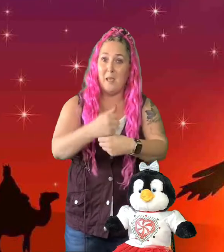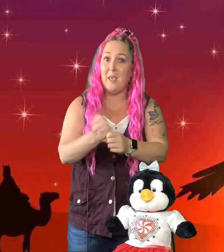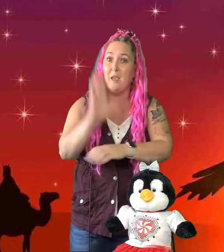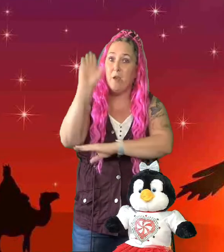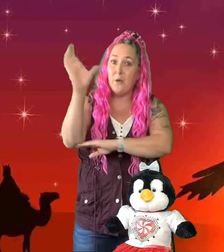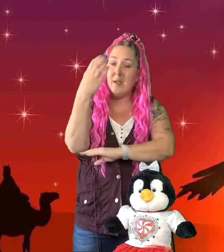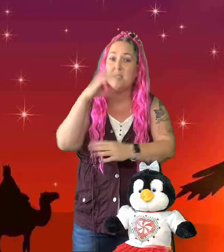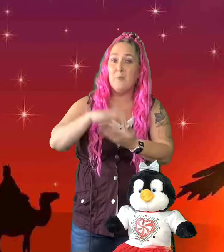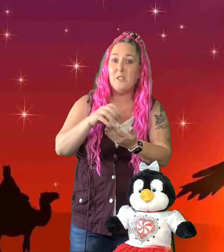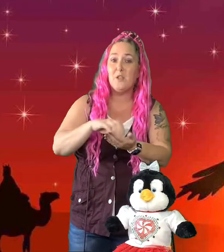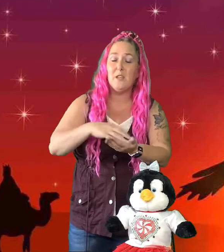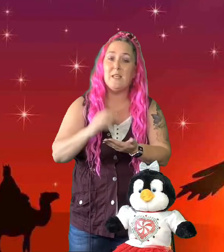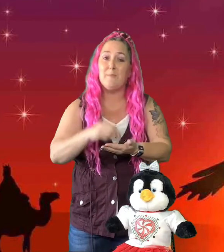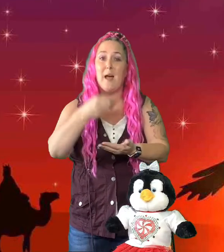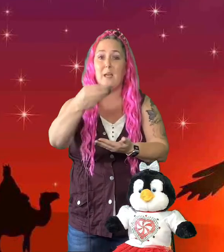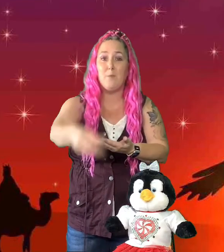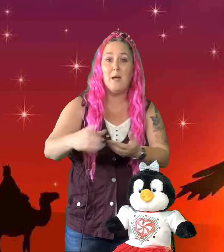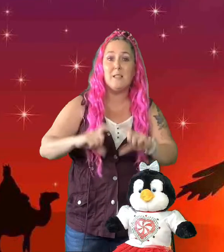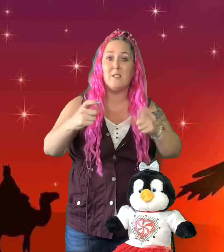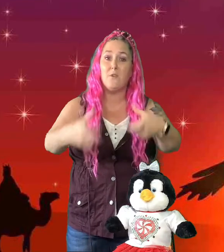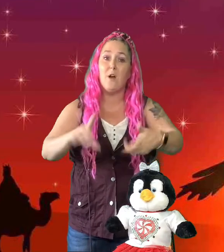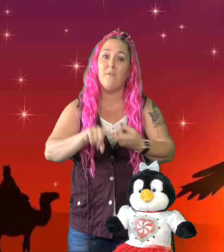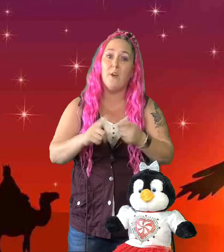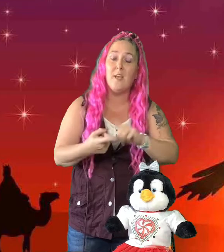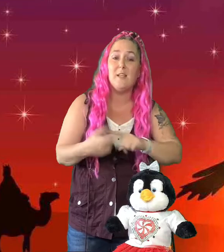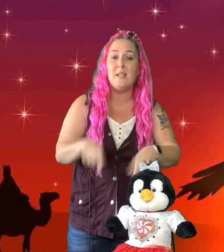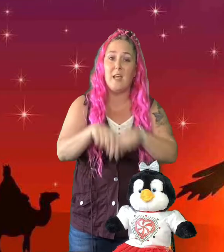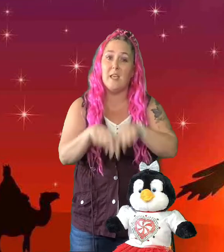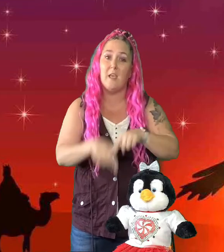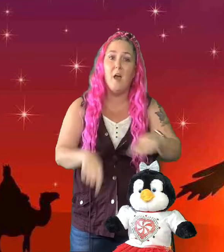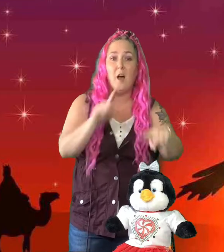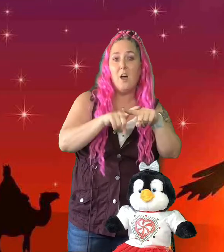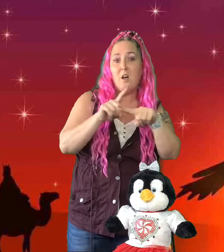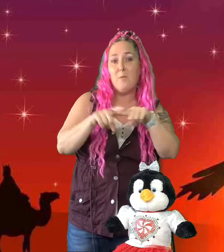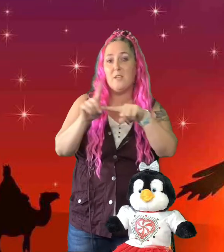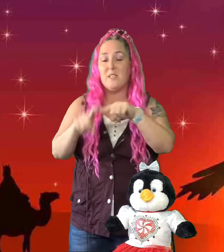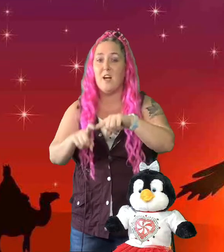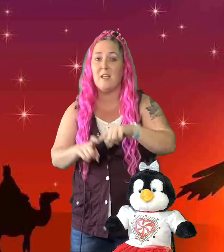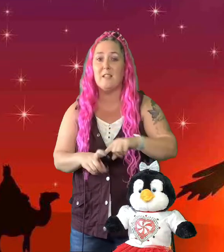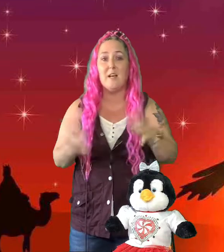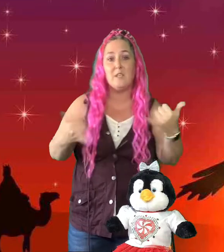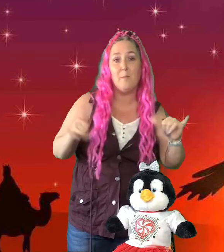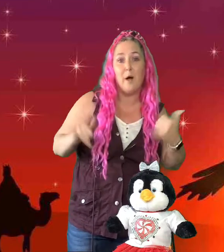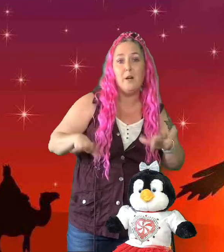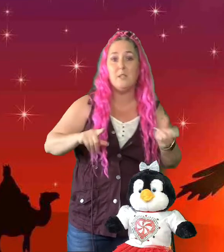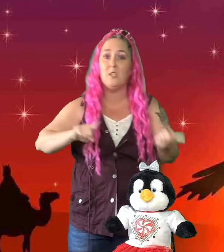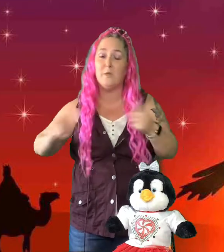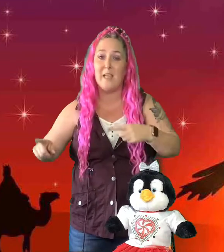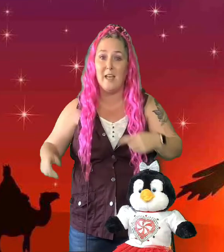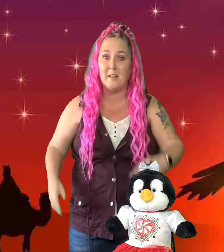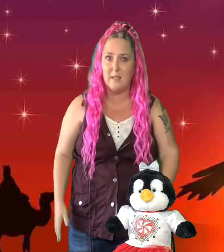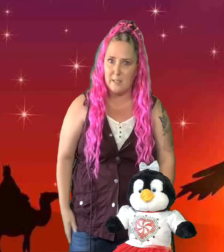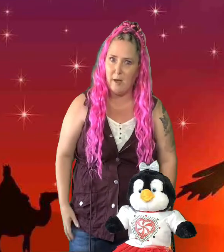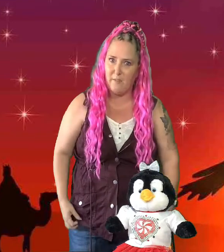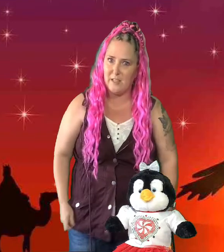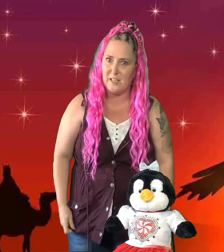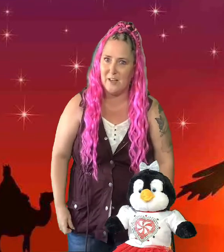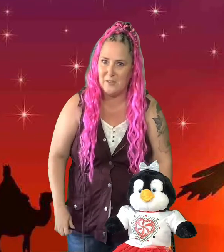Making Christmas cookies, buying presents for our friends, hanging up the stockings, lots of parties to attend. That's about how fast it goes.